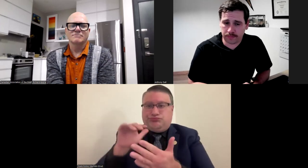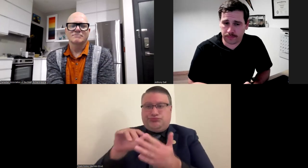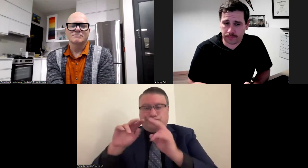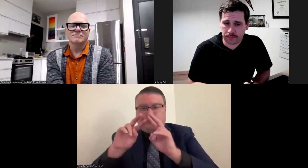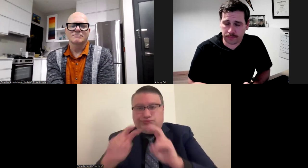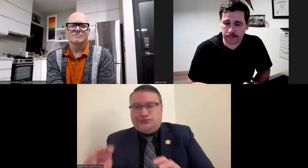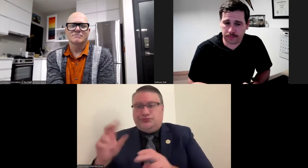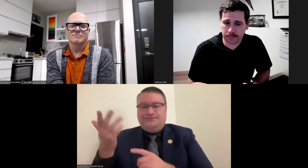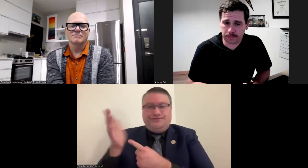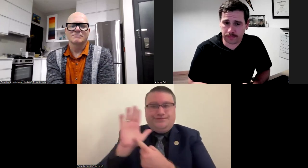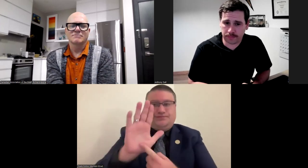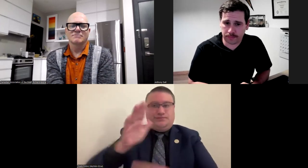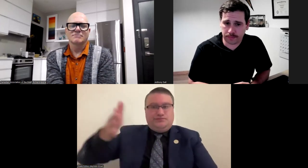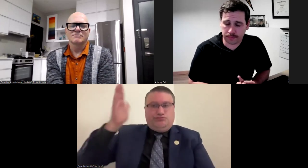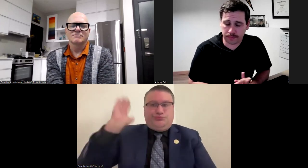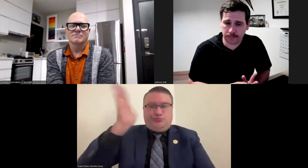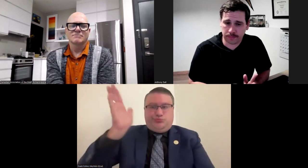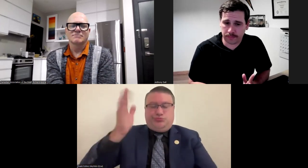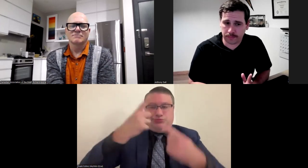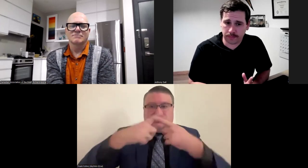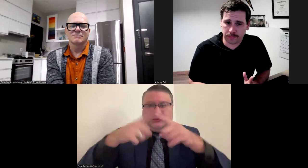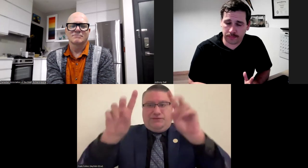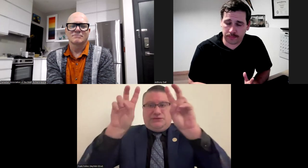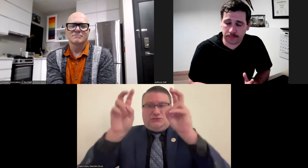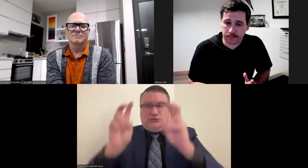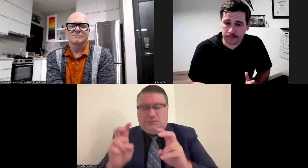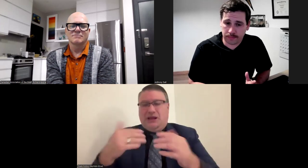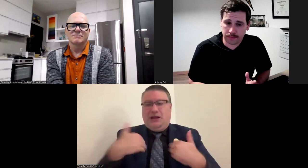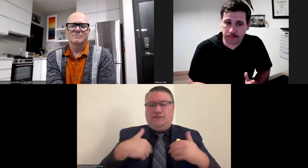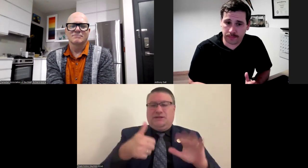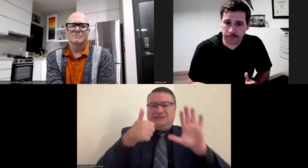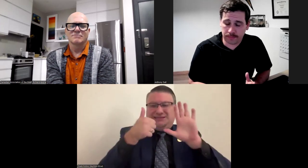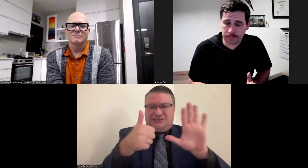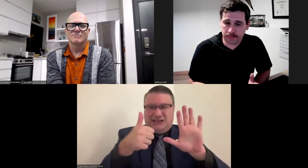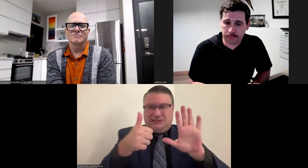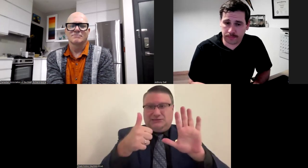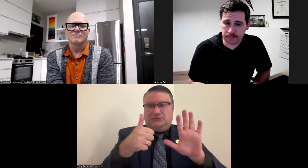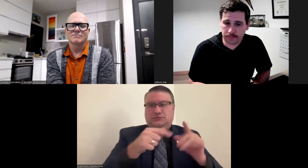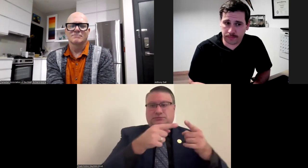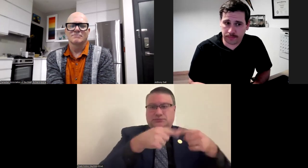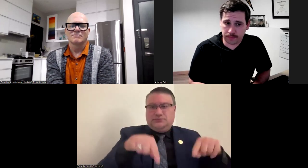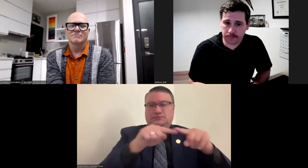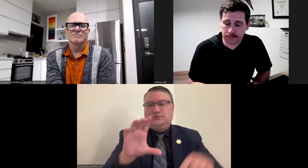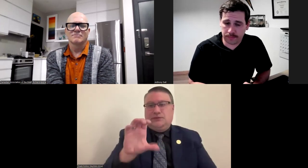researchers, deaf academics. They come and present to the Congress on a variety of topics.